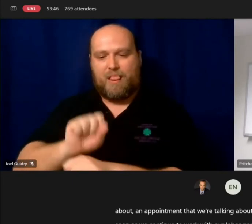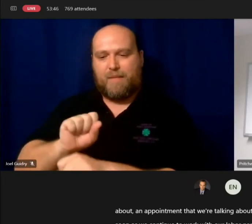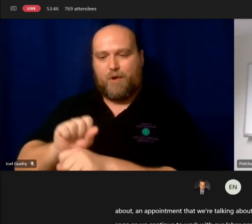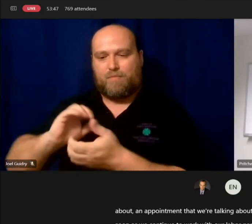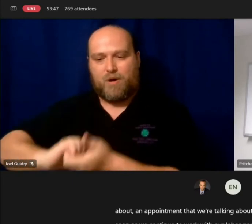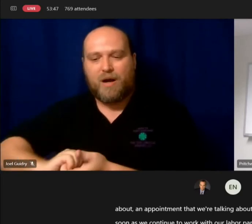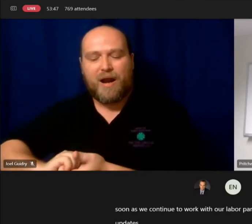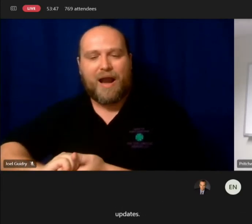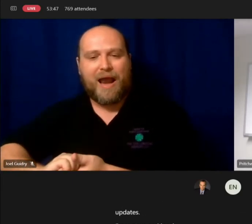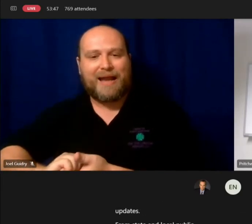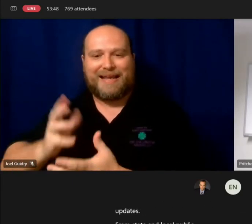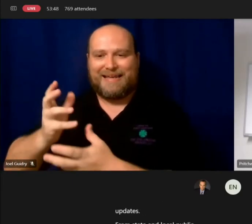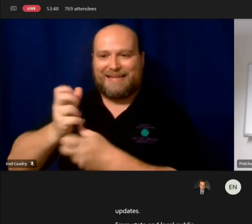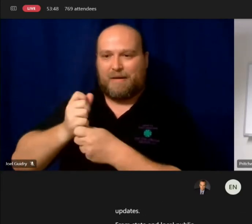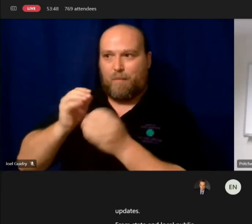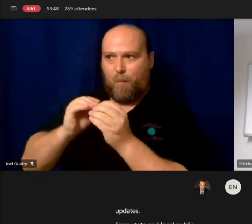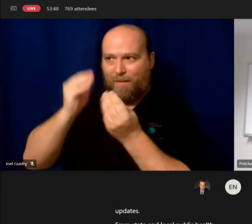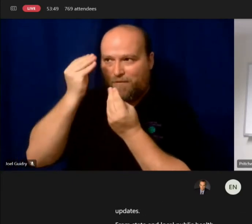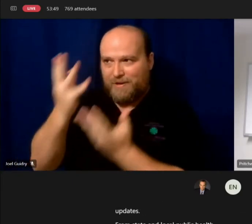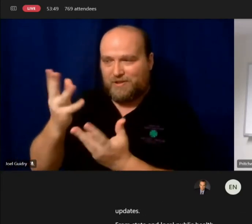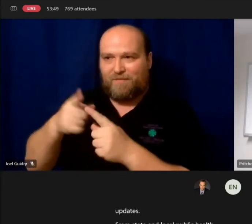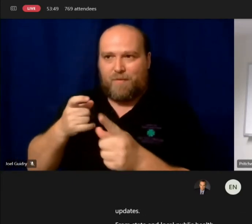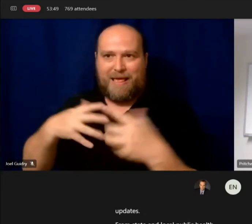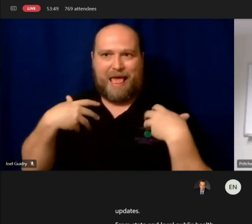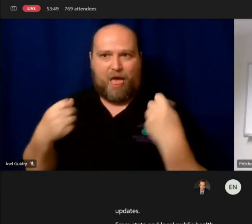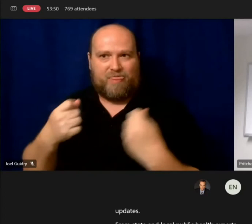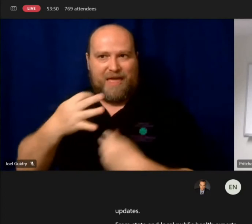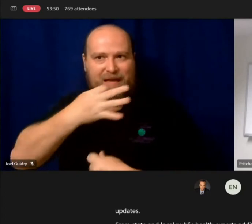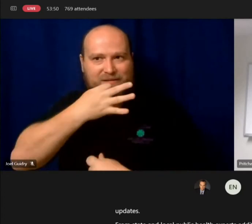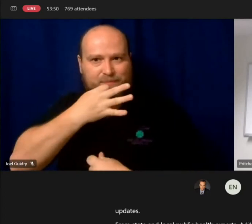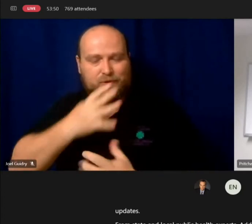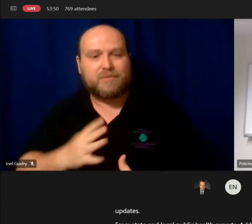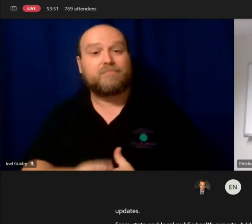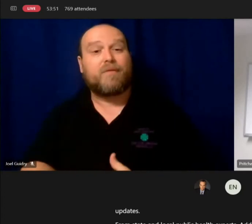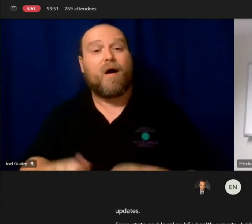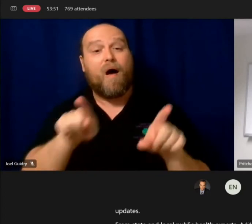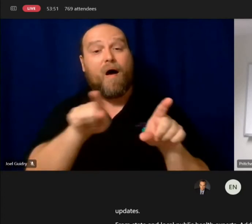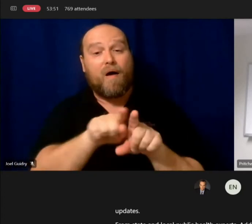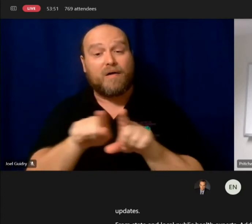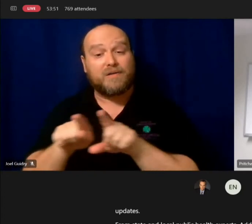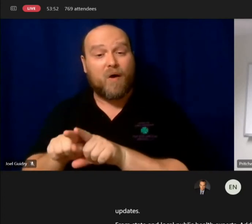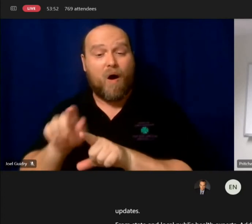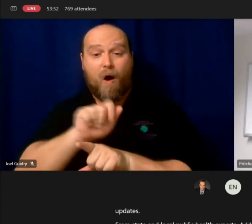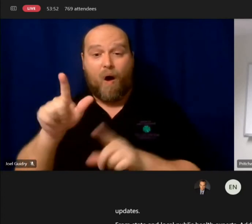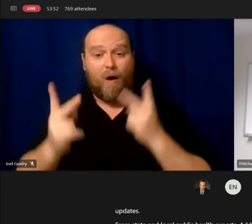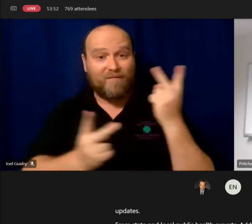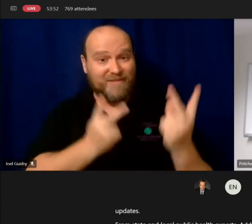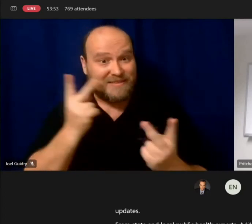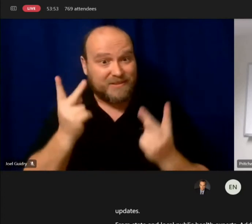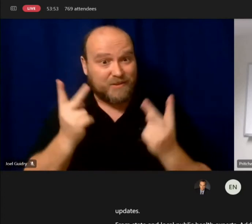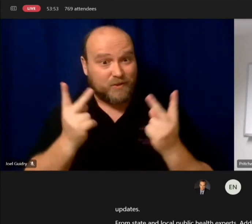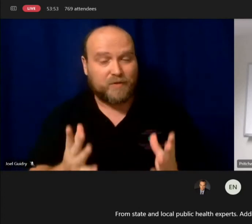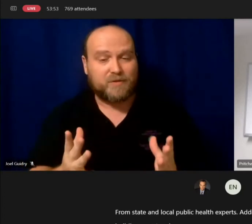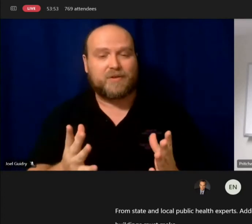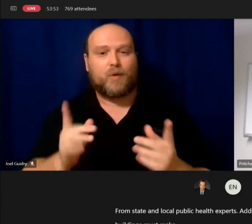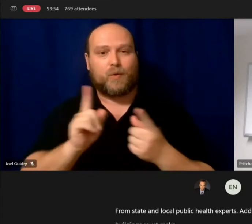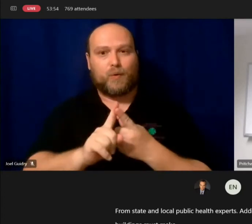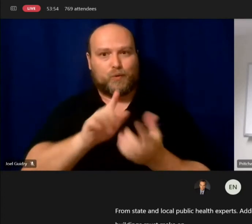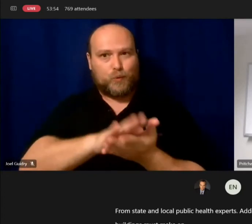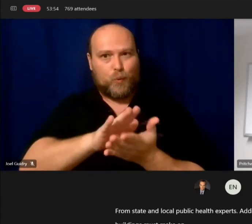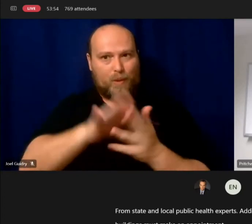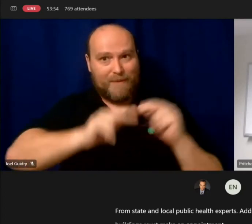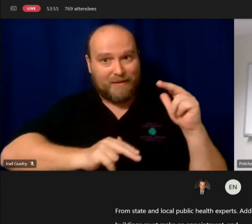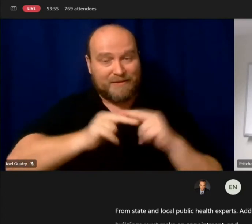experts. Additionally, all visitors to SPS school buildings must make an appointment and vaccination status must